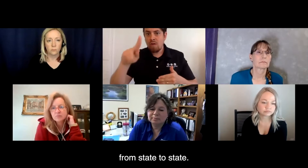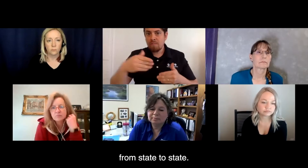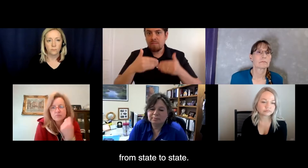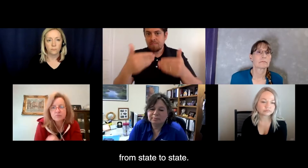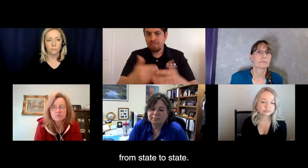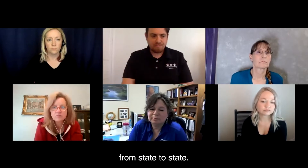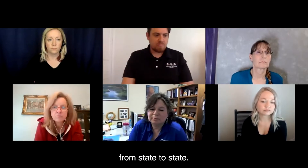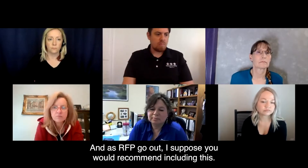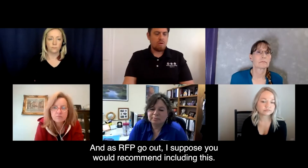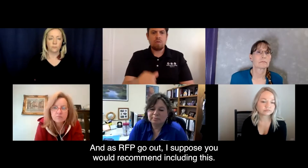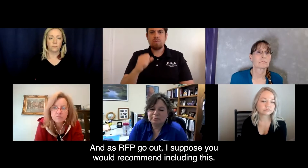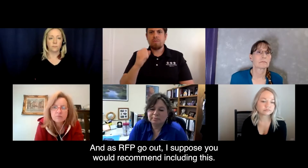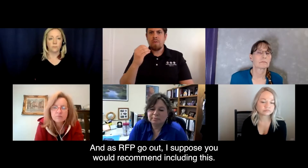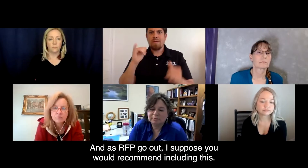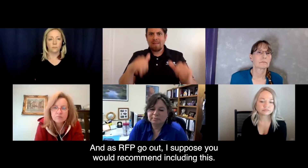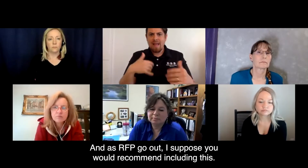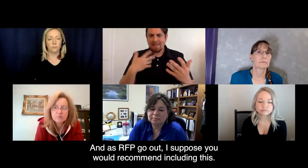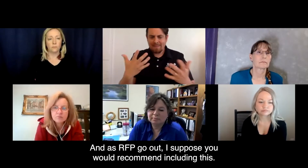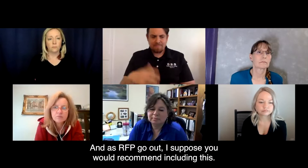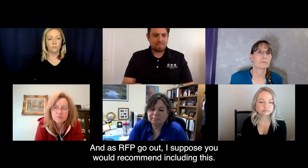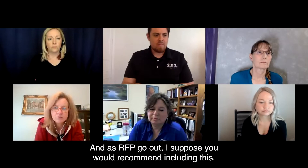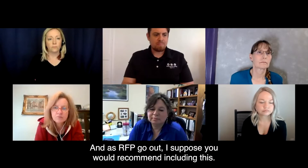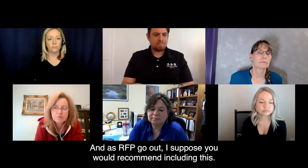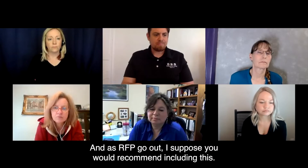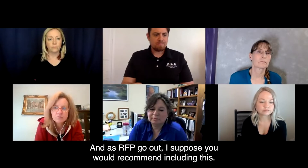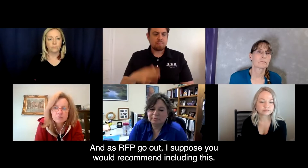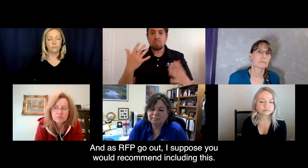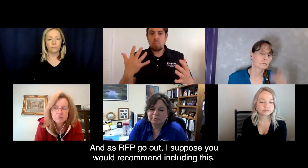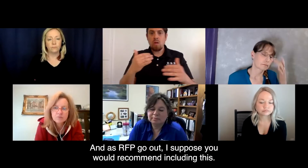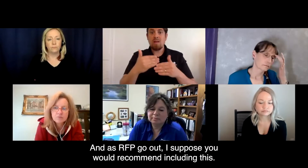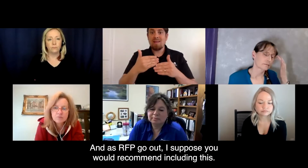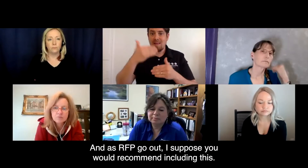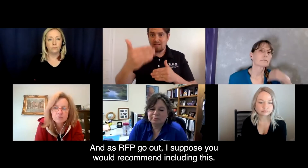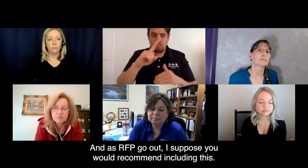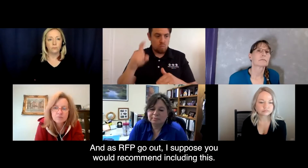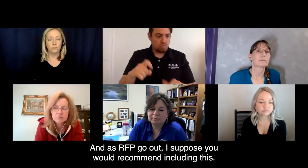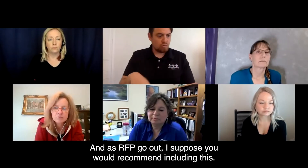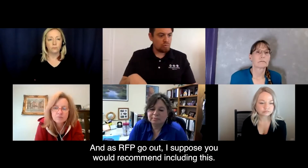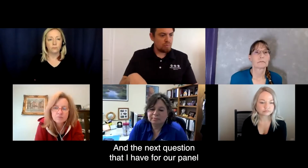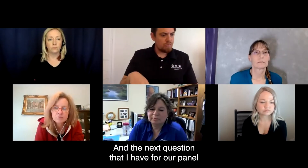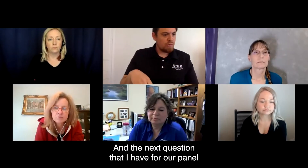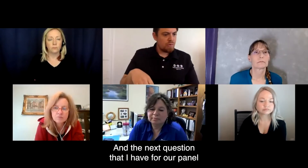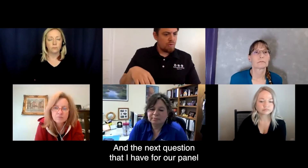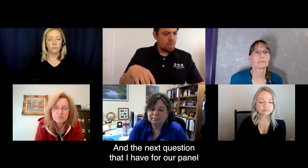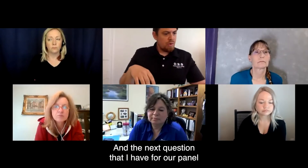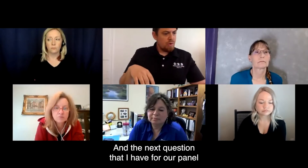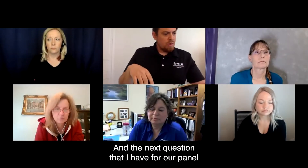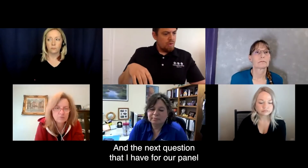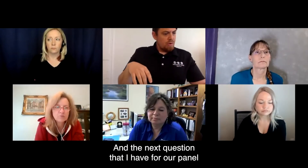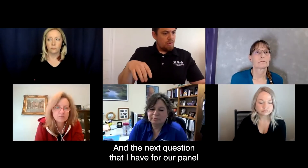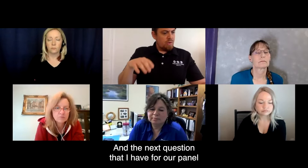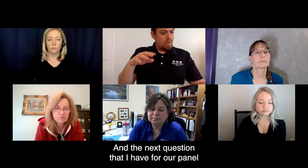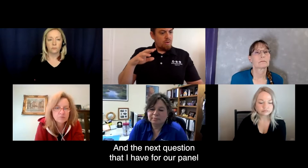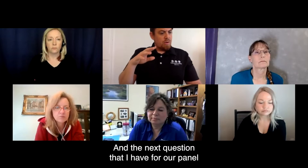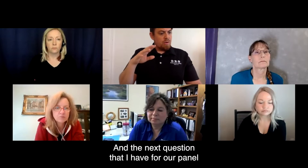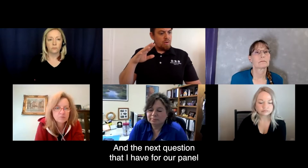from state to state. And as RFPs go out, I suppose you would recommend including this. And the next question